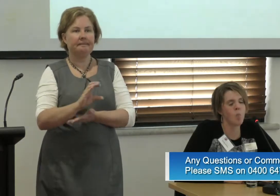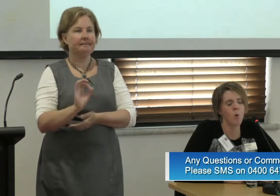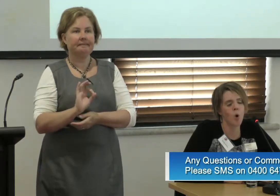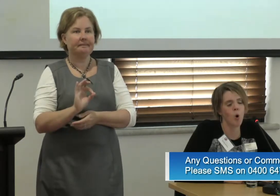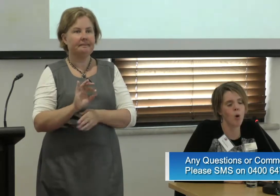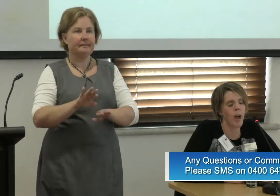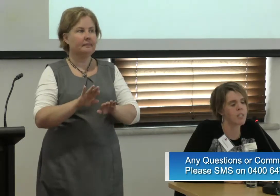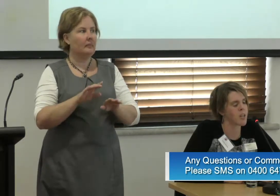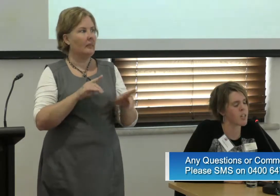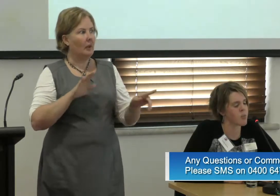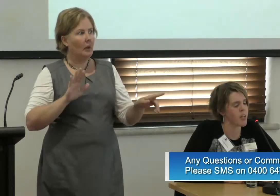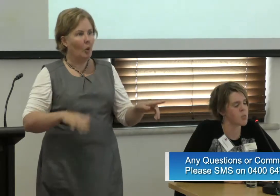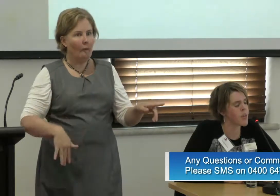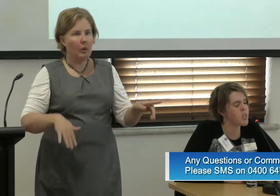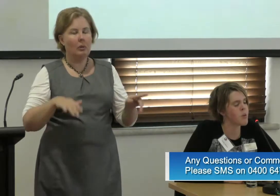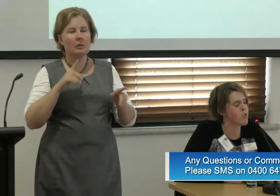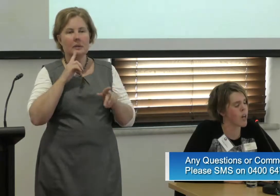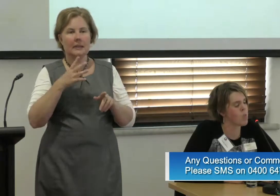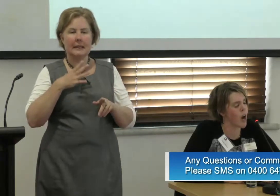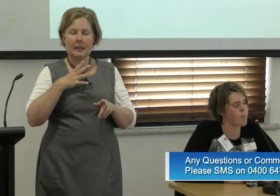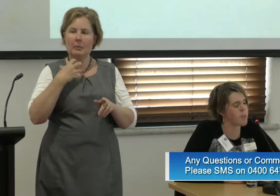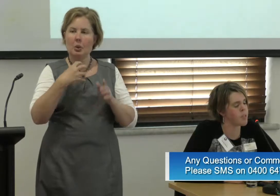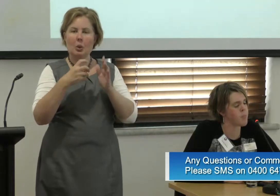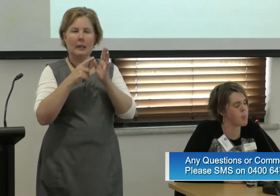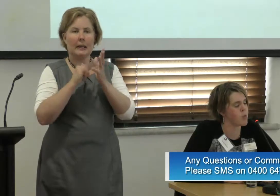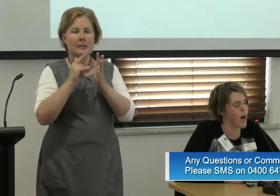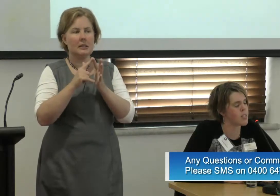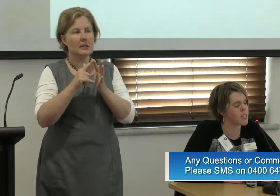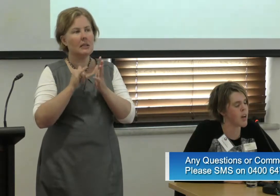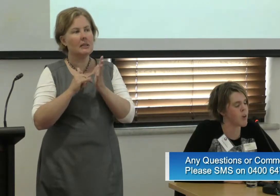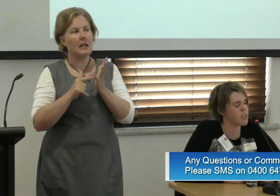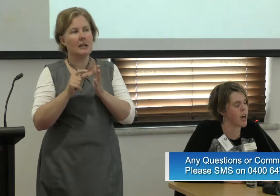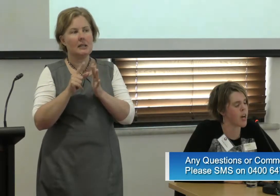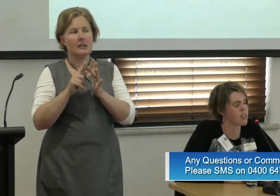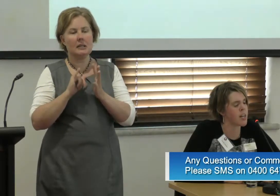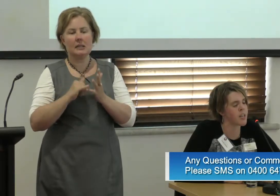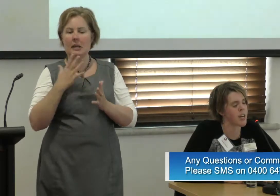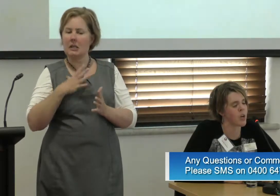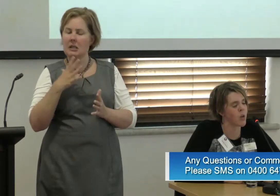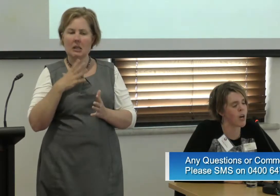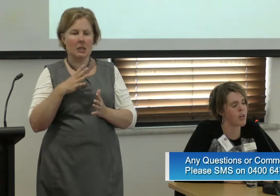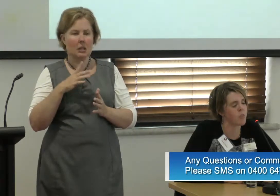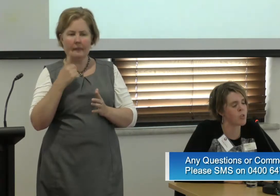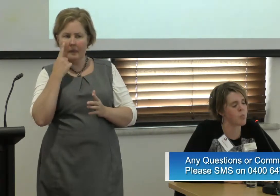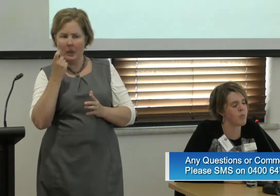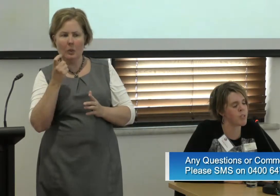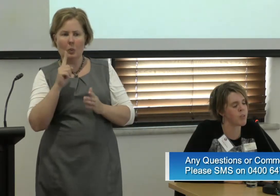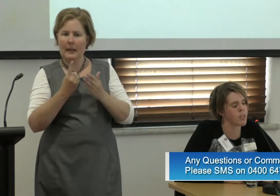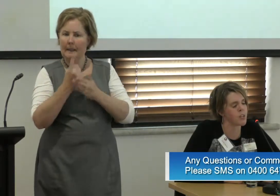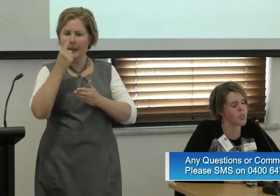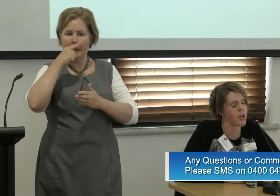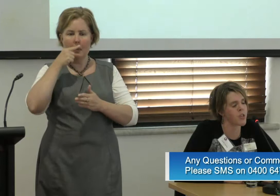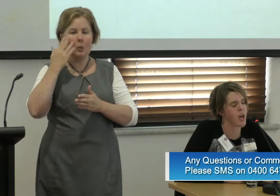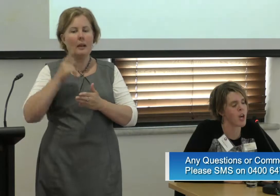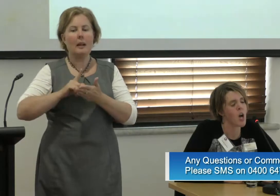lot more case studies around this. We need to be tracking what happens to people as they reach that age, as they get older and they're forced to move into